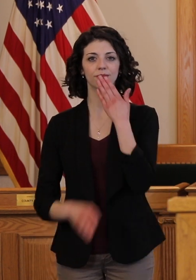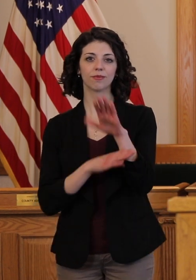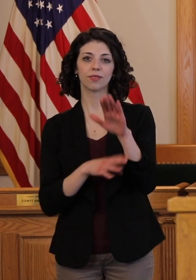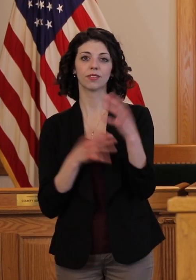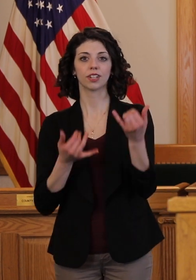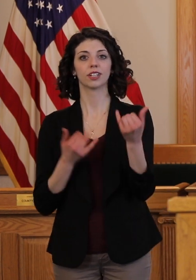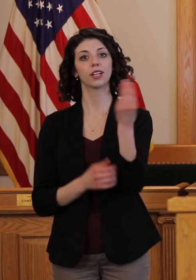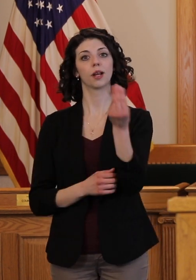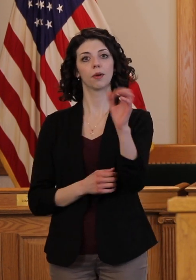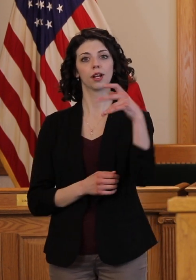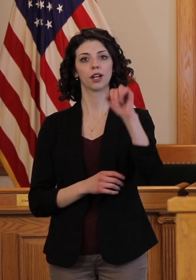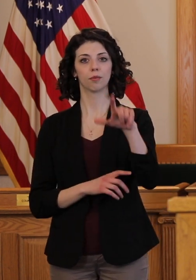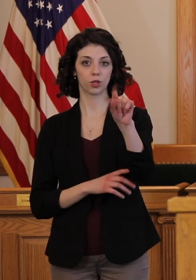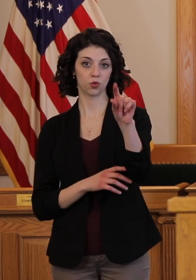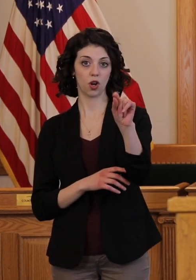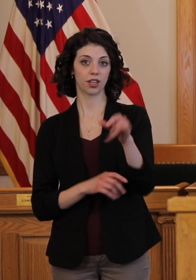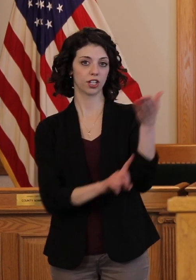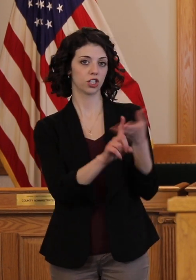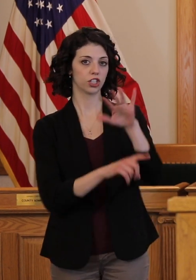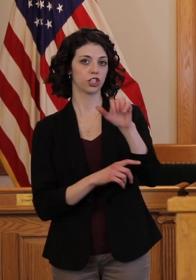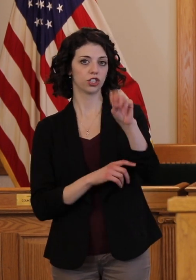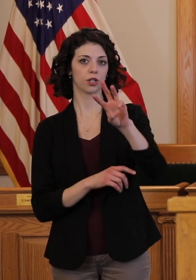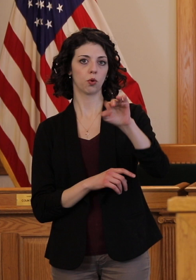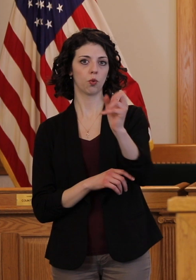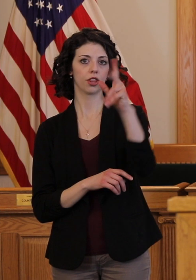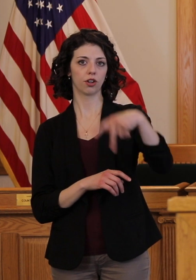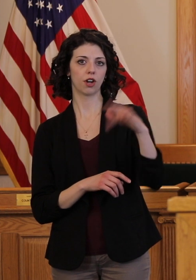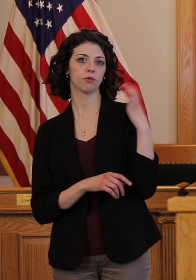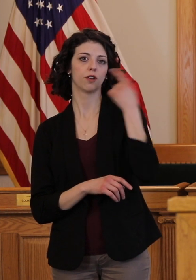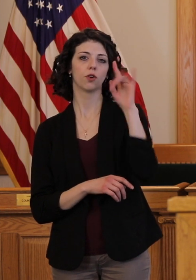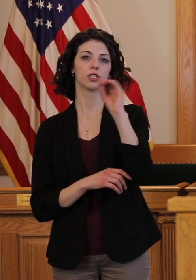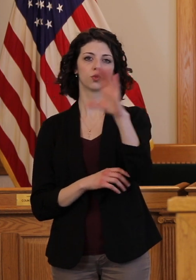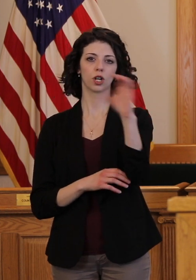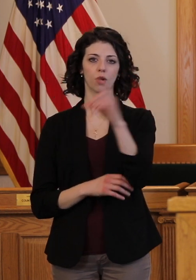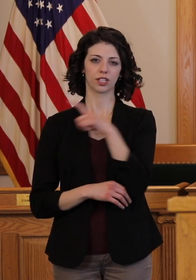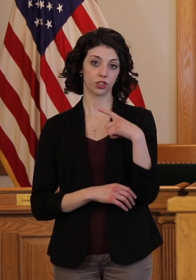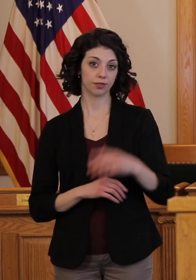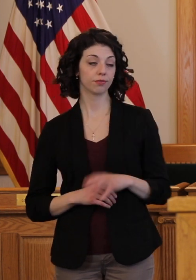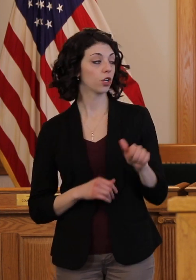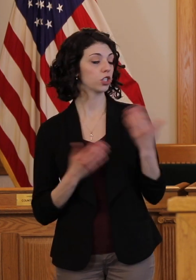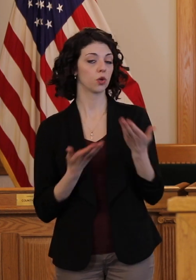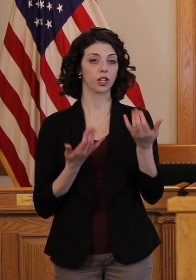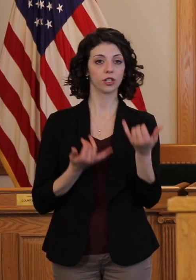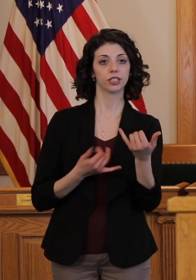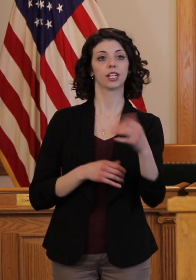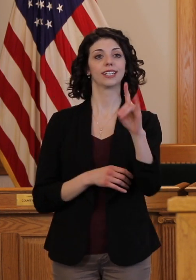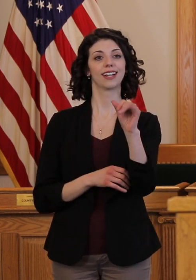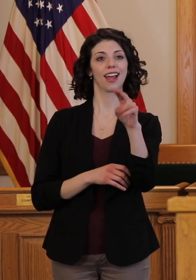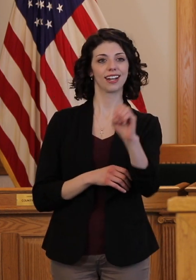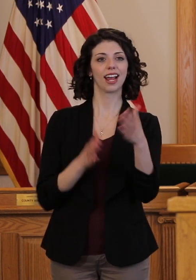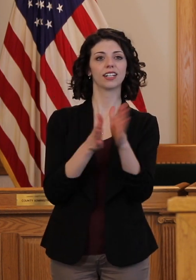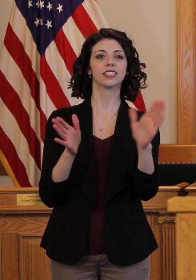Good afternoon. Today is Monday, April 20th. I'm Jim Weatherup, Chairman of the Oswego County Legislature. With me today are Diane Oldenburg, Senior Public